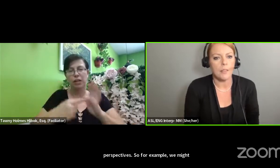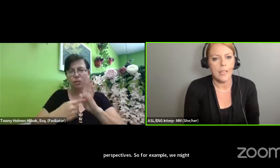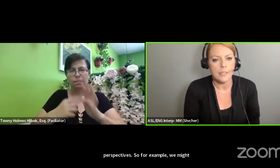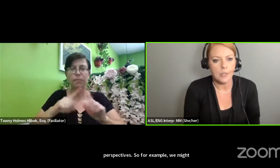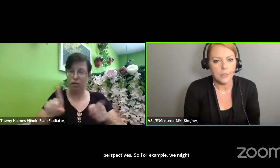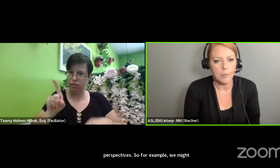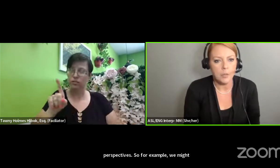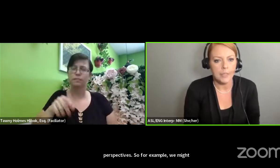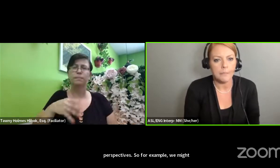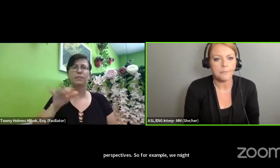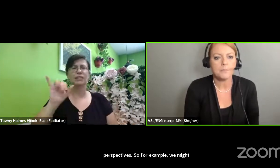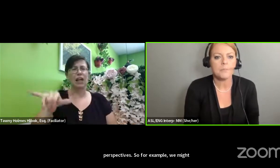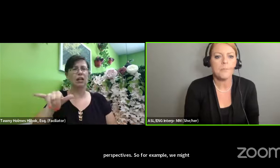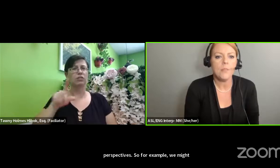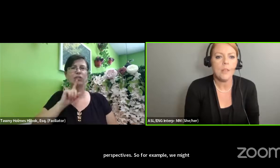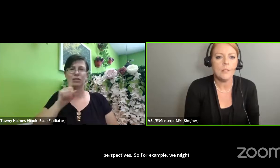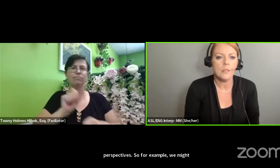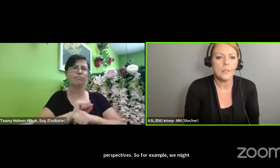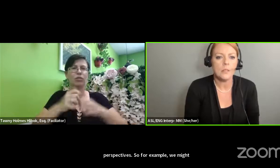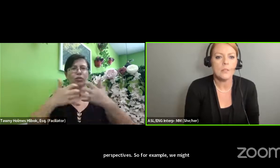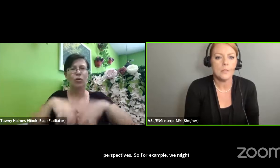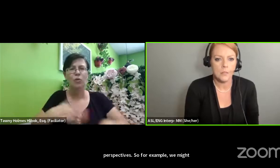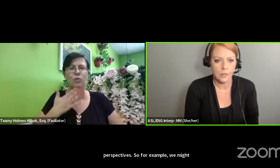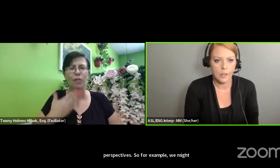from the Latino community.